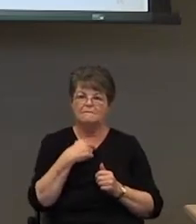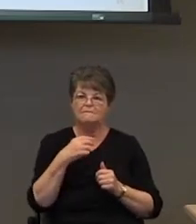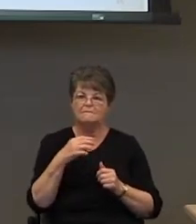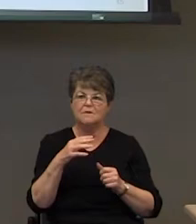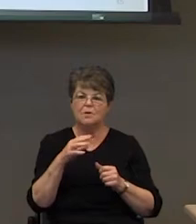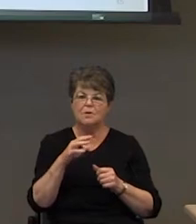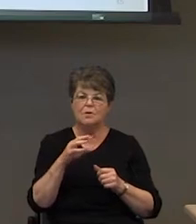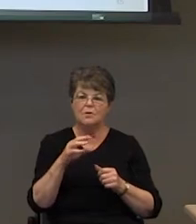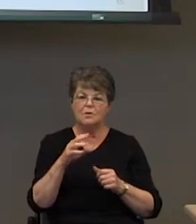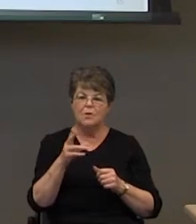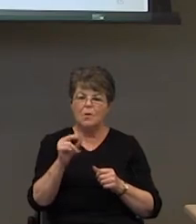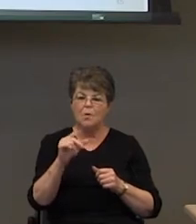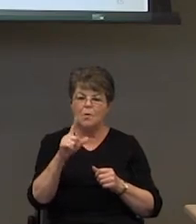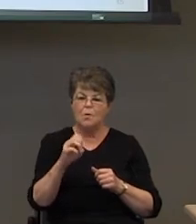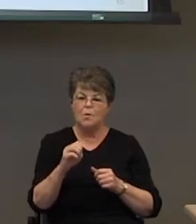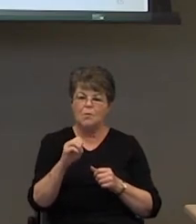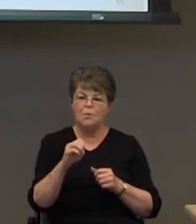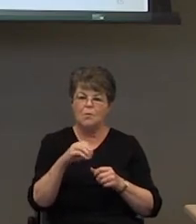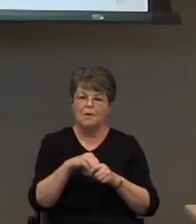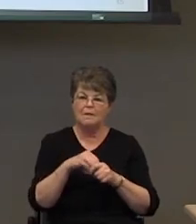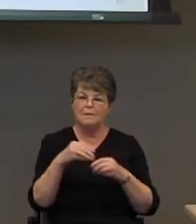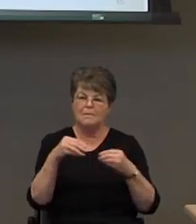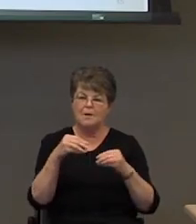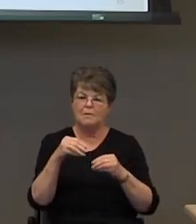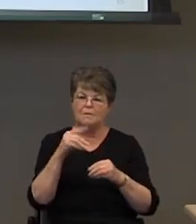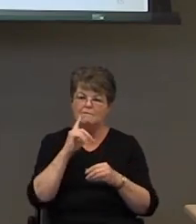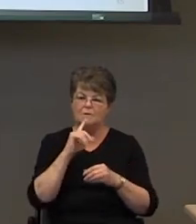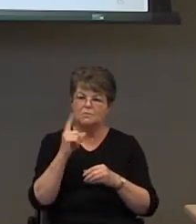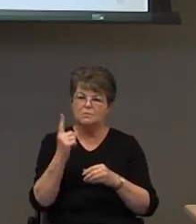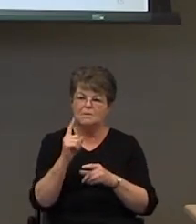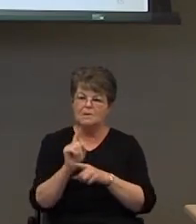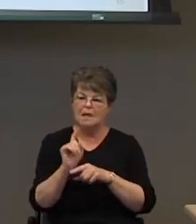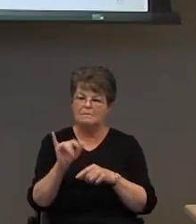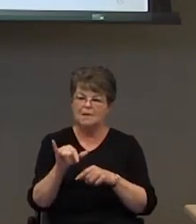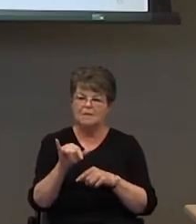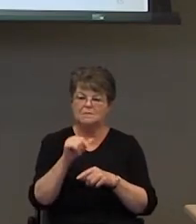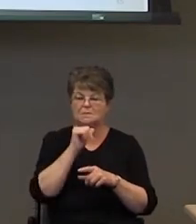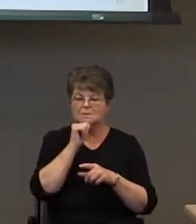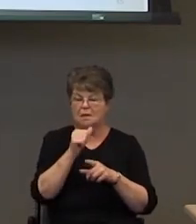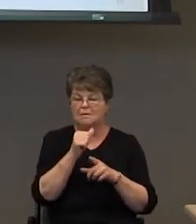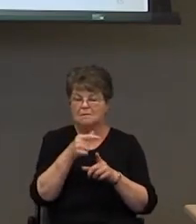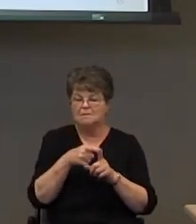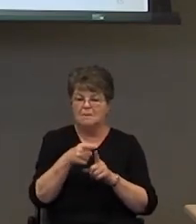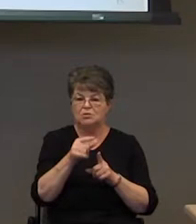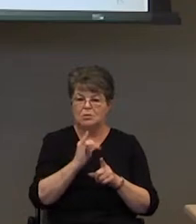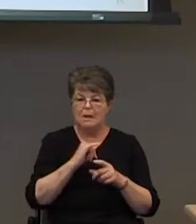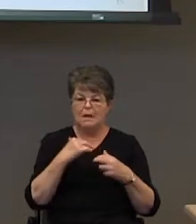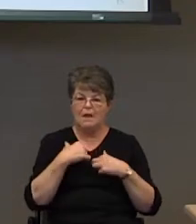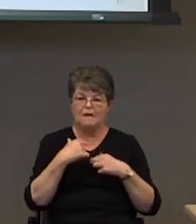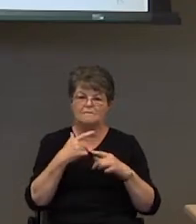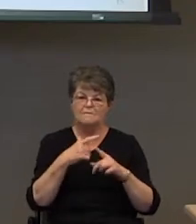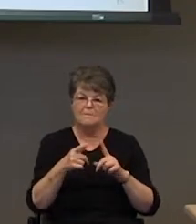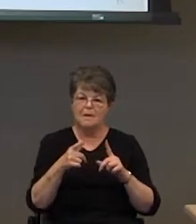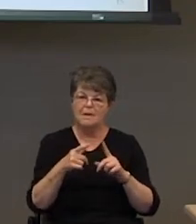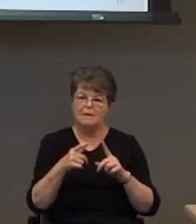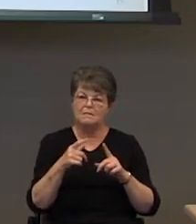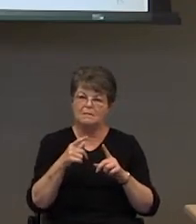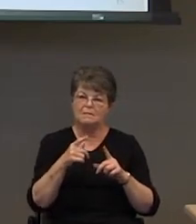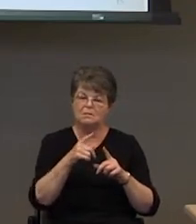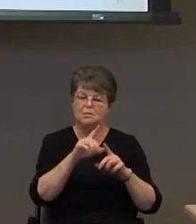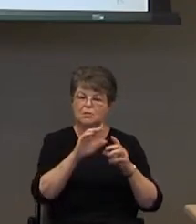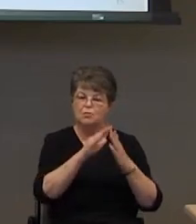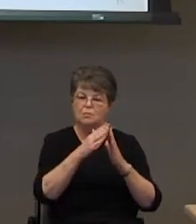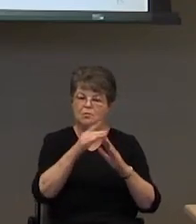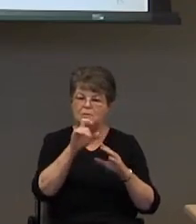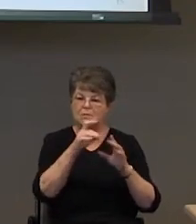There's a hole in the market here in this area for something like that. Once again, not a specialty that I have, but it's an assessment the community should do